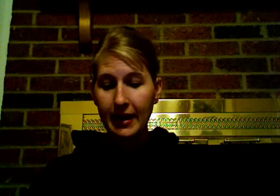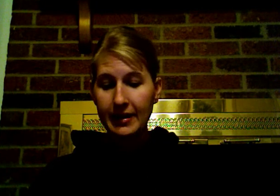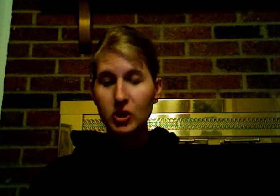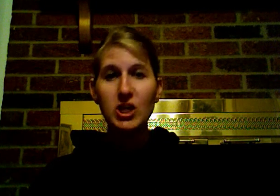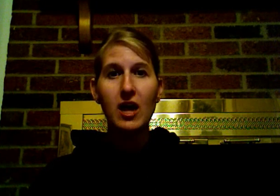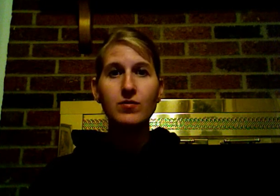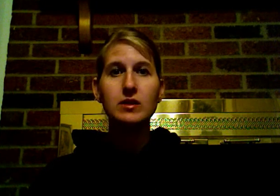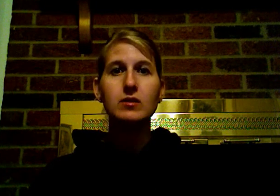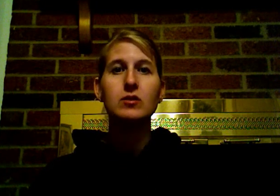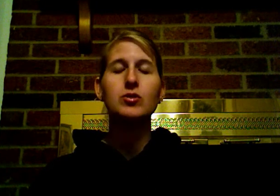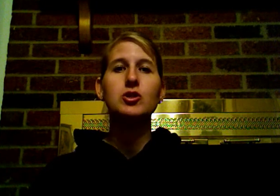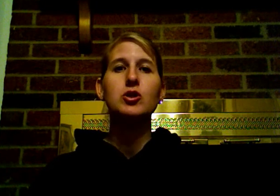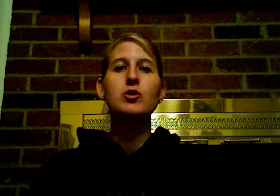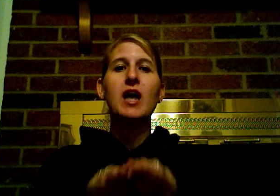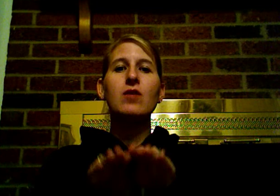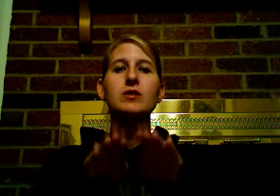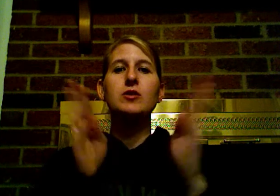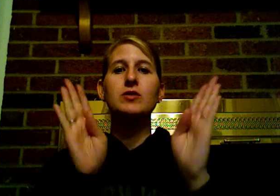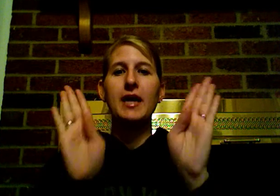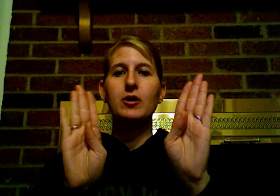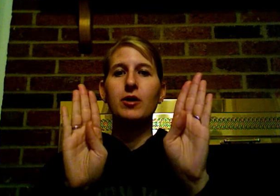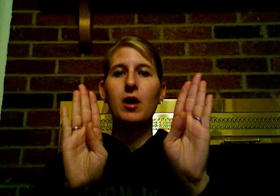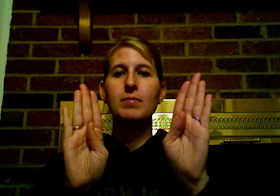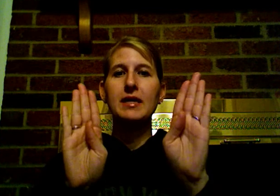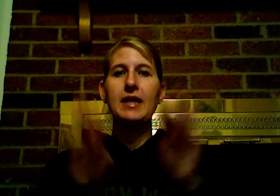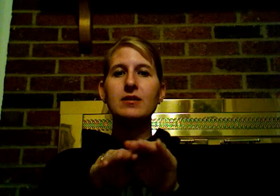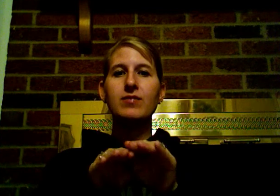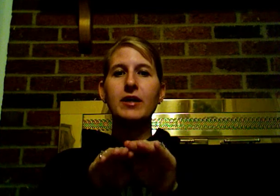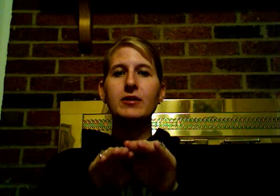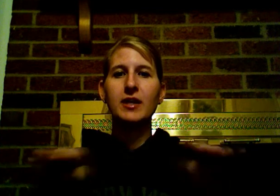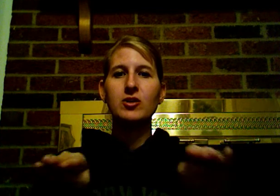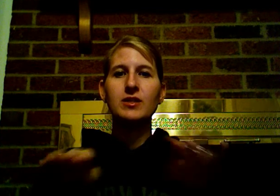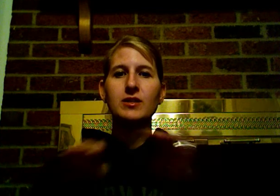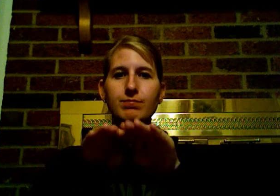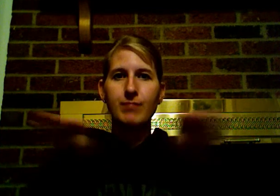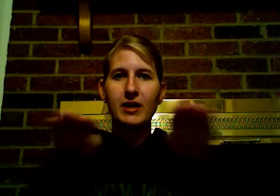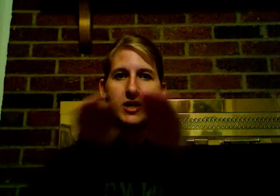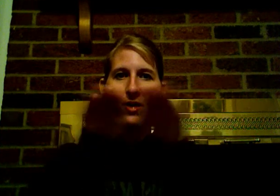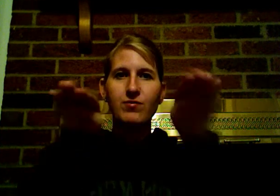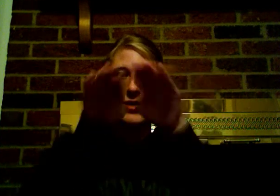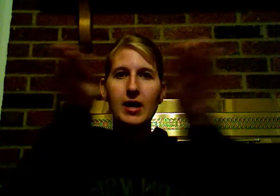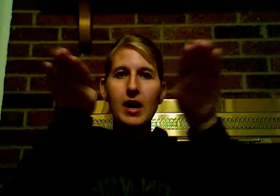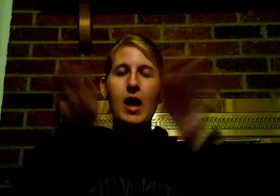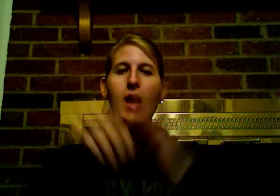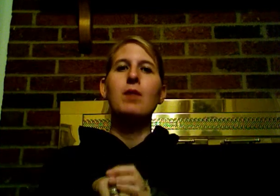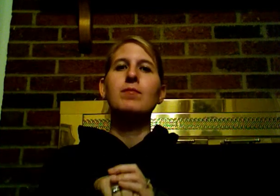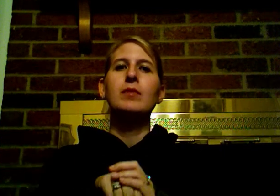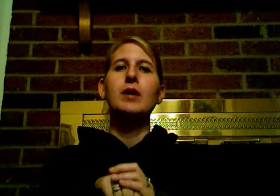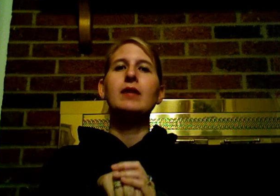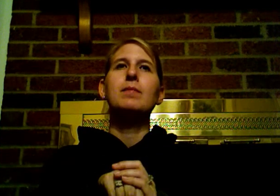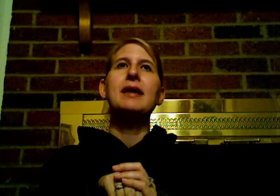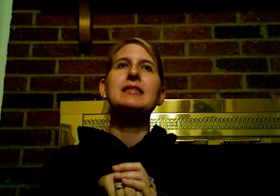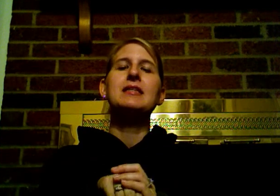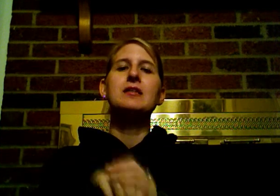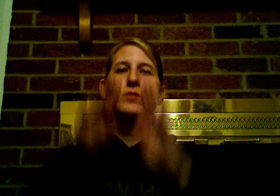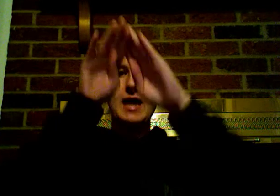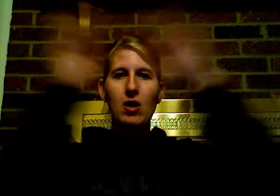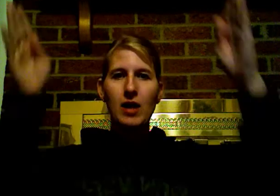is shelves. So to show shelves, you take your B classifiers and you just make a shelf. The best thing to do is to outline